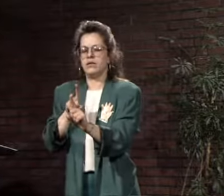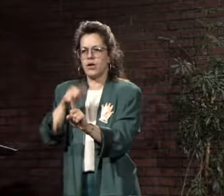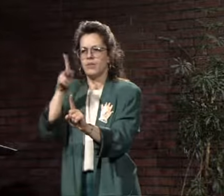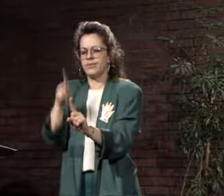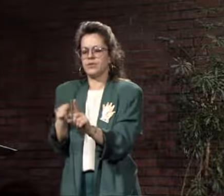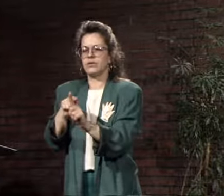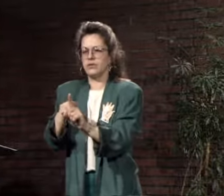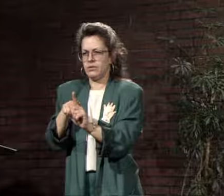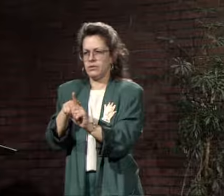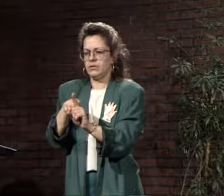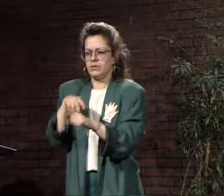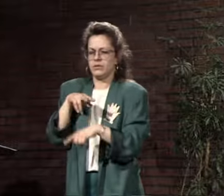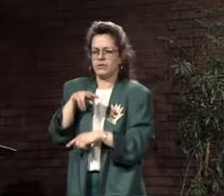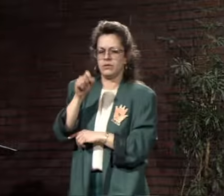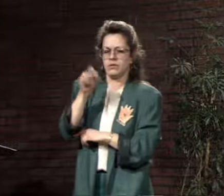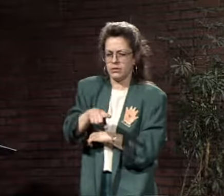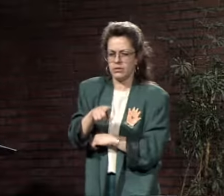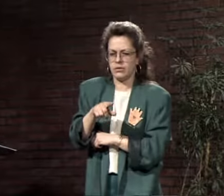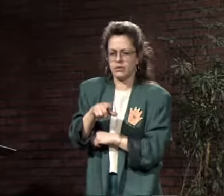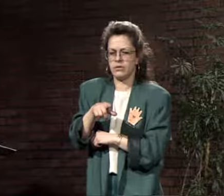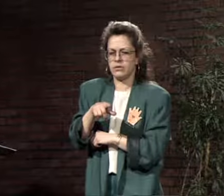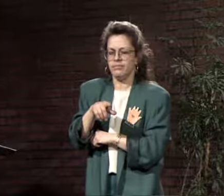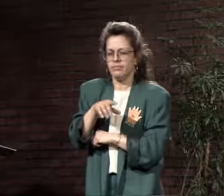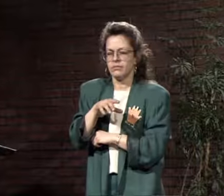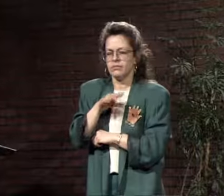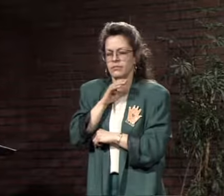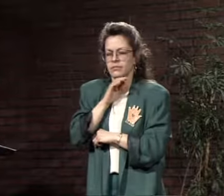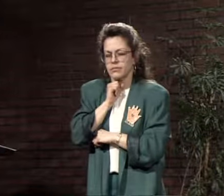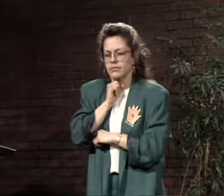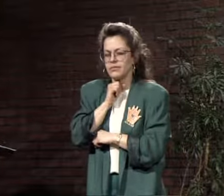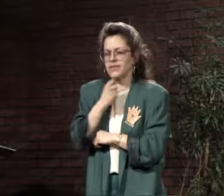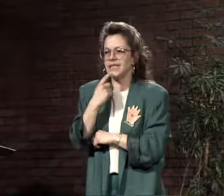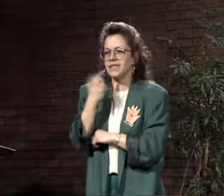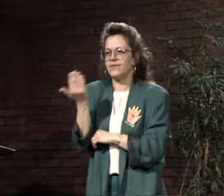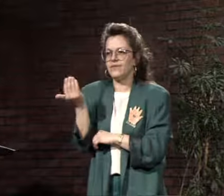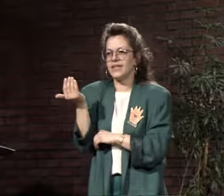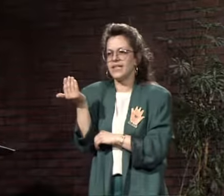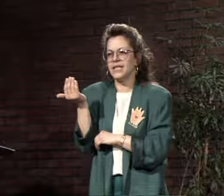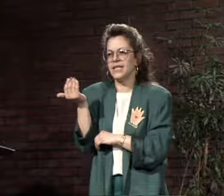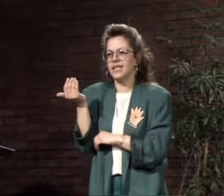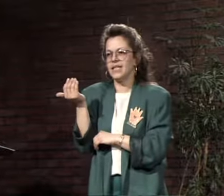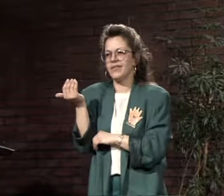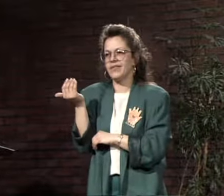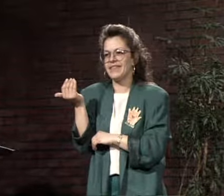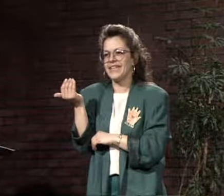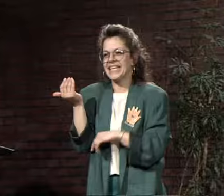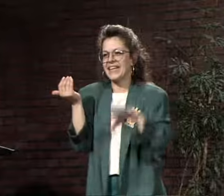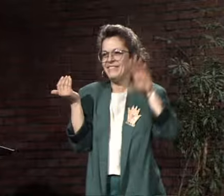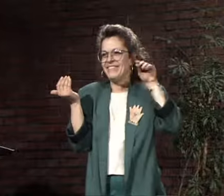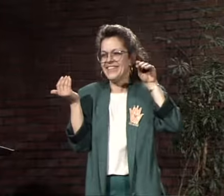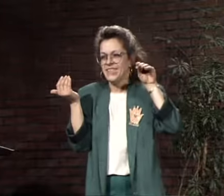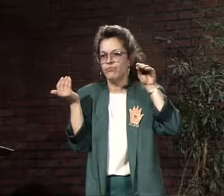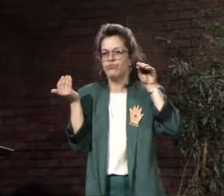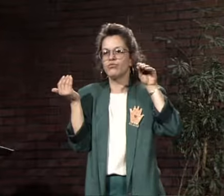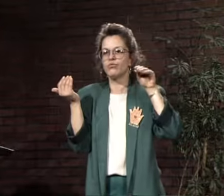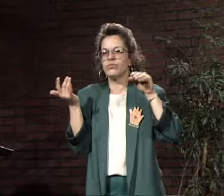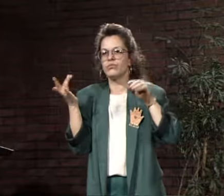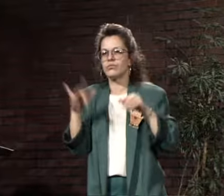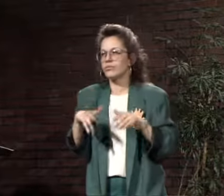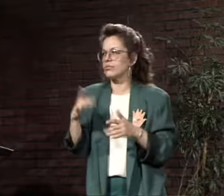and they're ready, 50 cents. And the cashier looks at them, and they're like, oh, I said 15. I thought it said